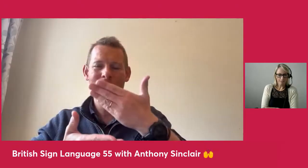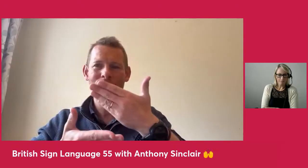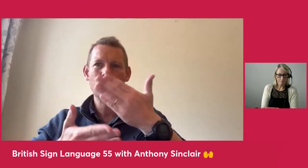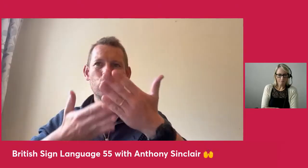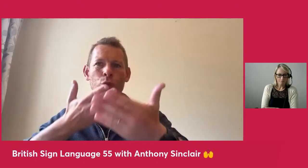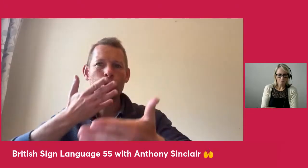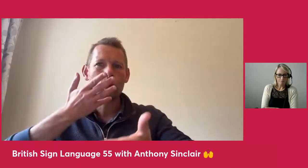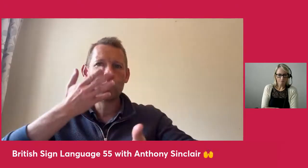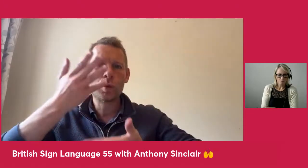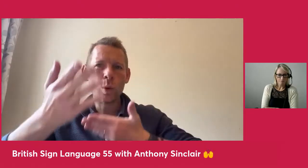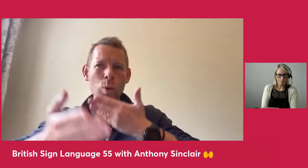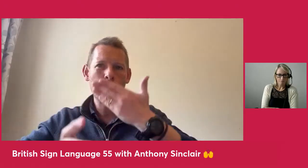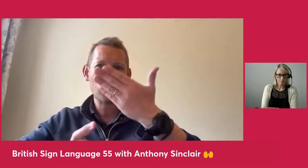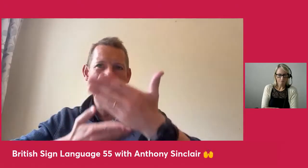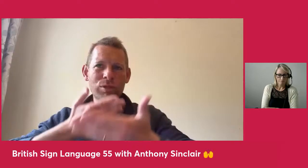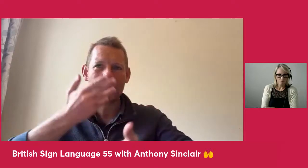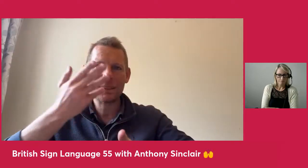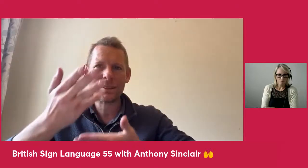story,